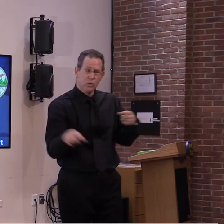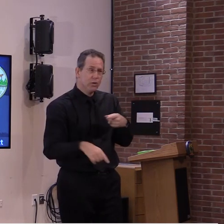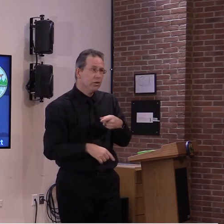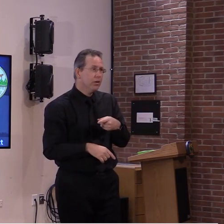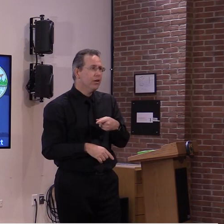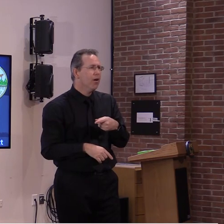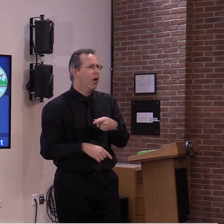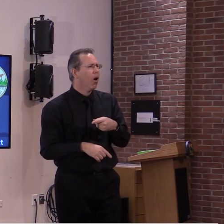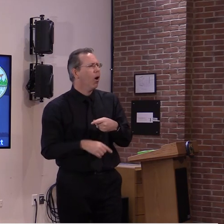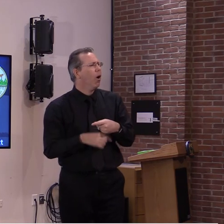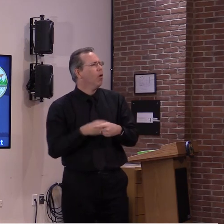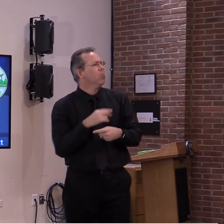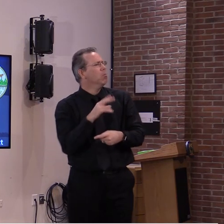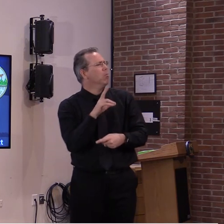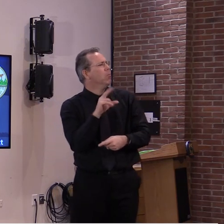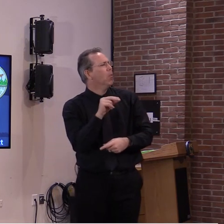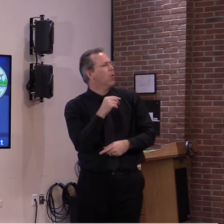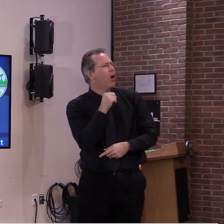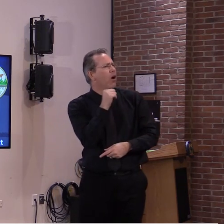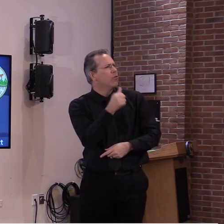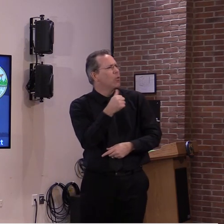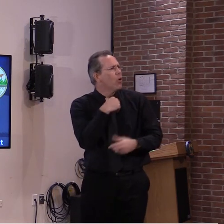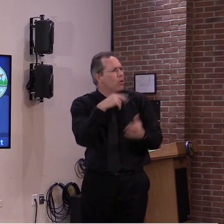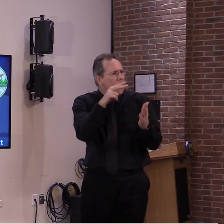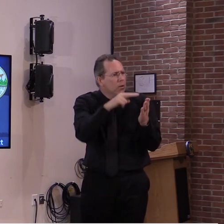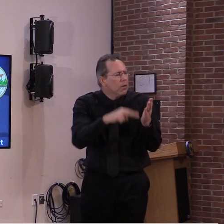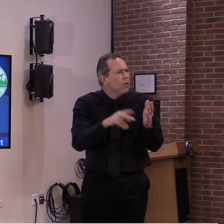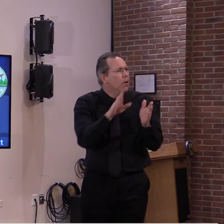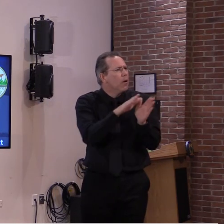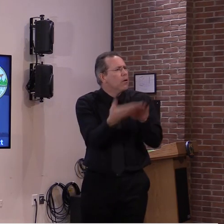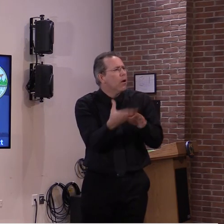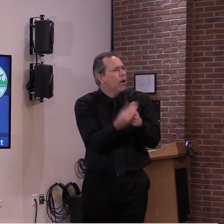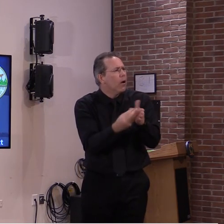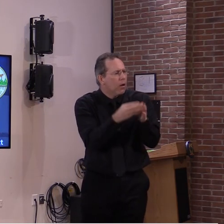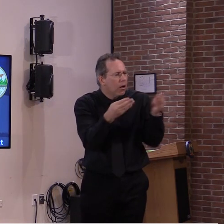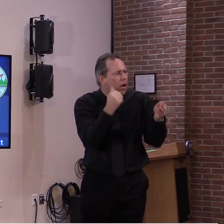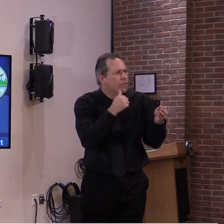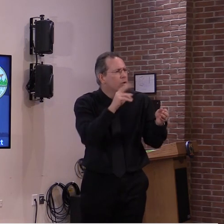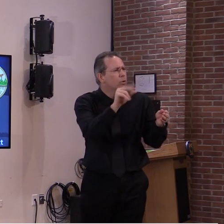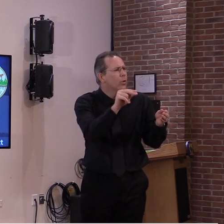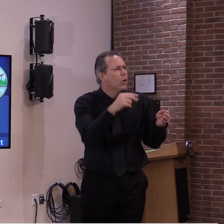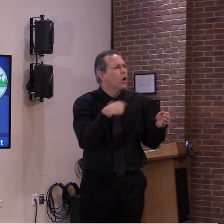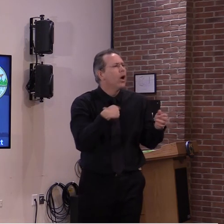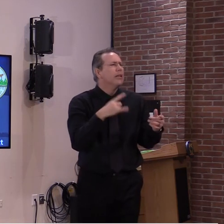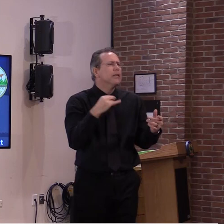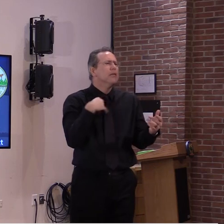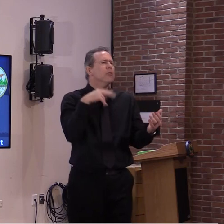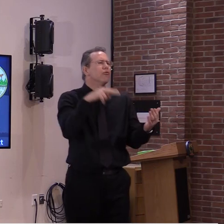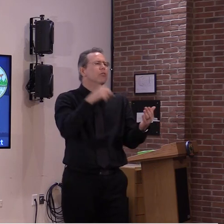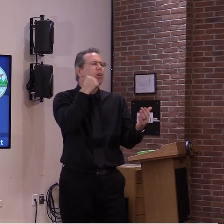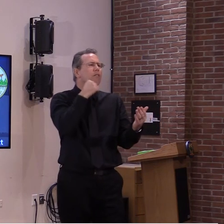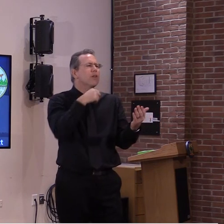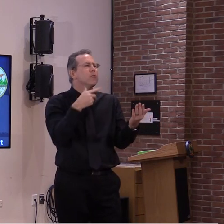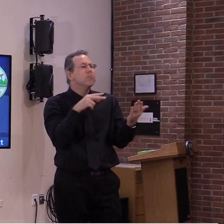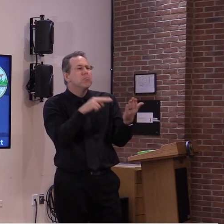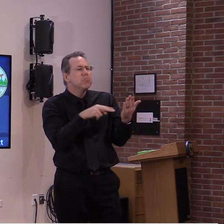obituaries to see who I might recognize and so forth. So the answer is yes.